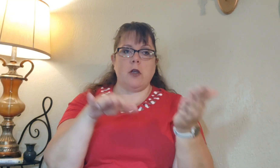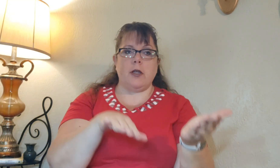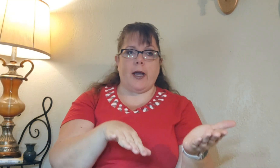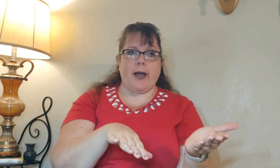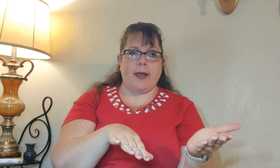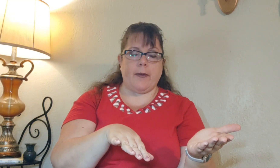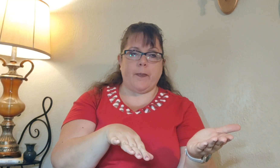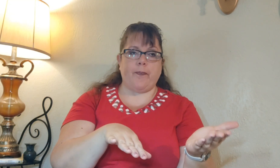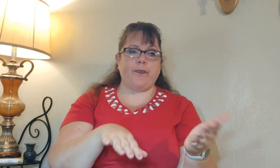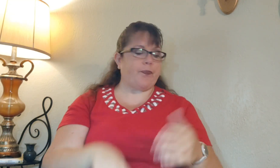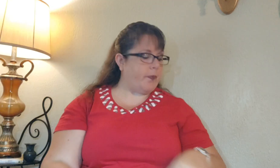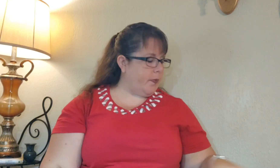You die.